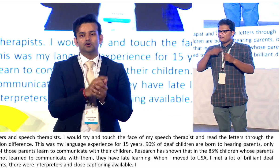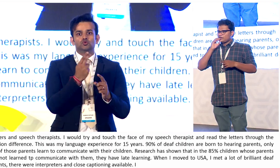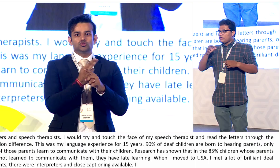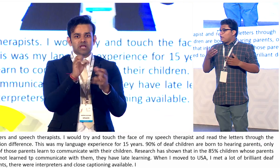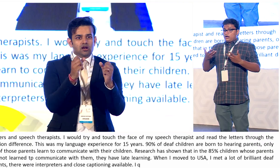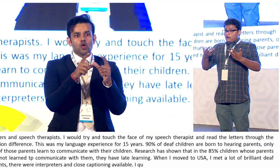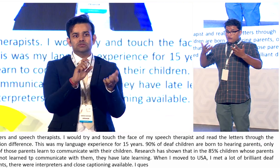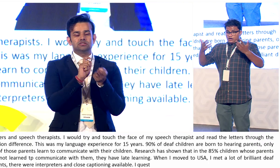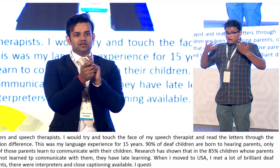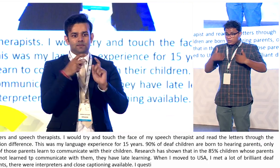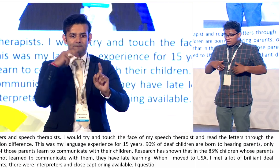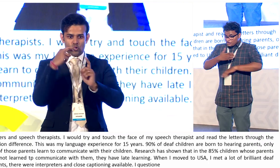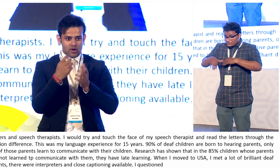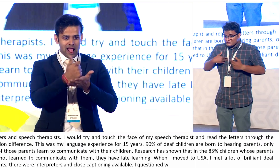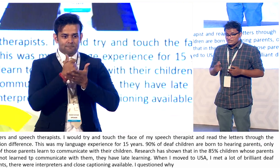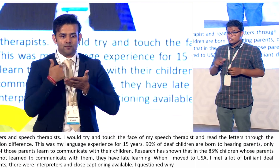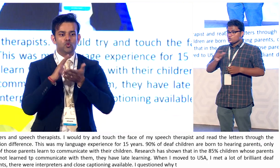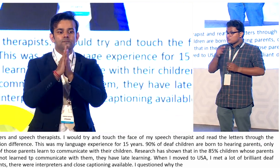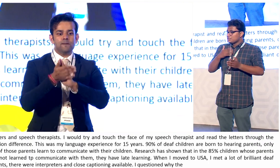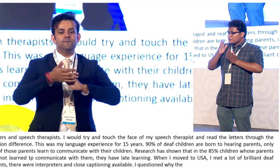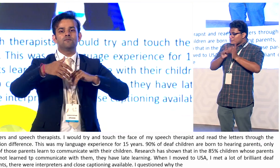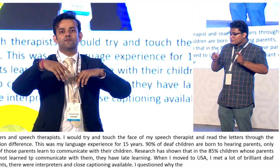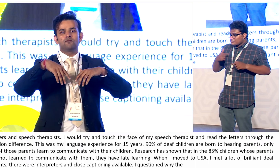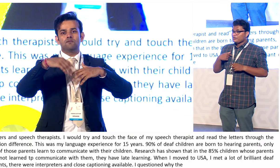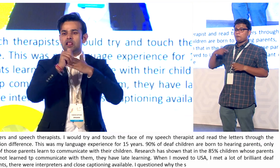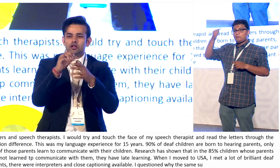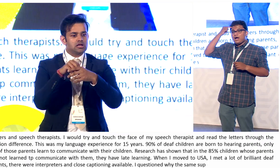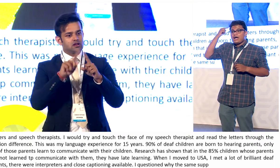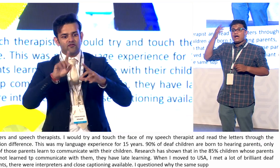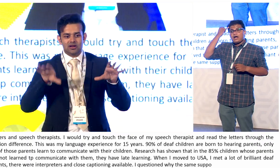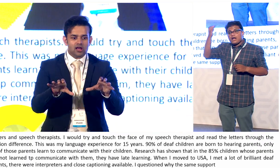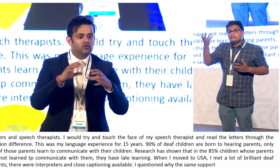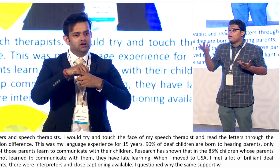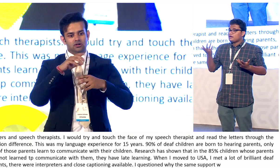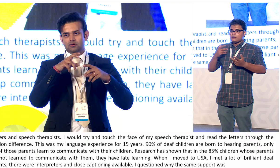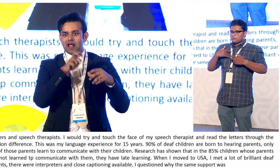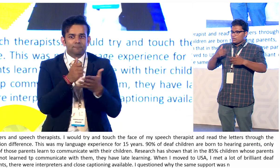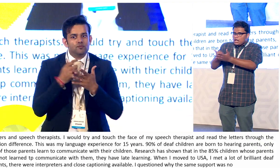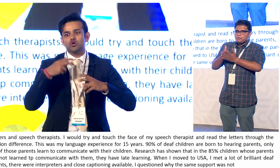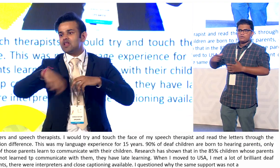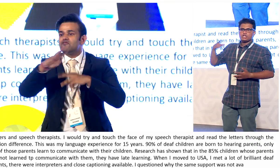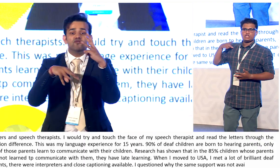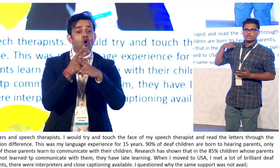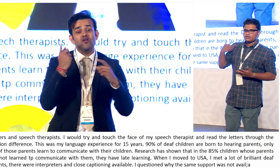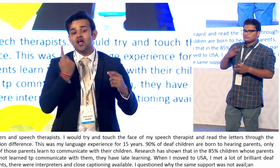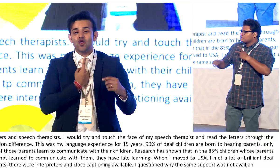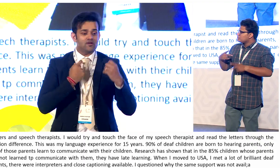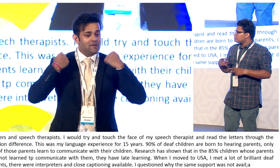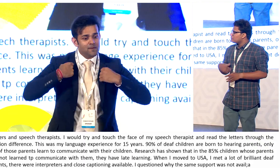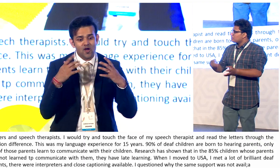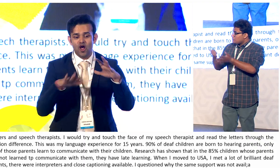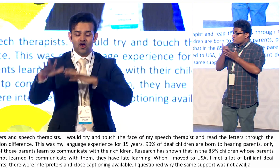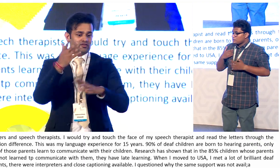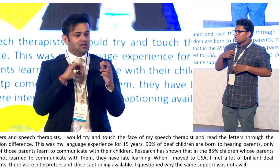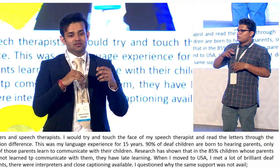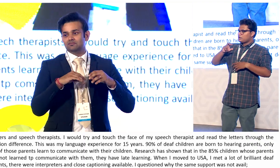personally. The use of sign language changed my perspective to help me become a leader in various activities. It helped me travel